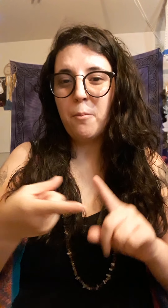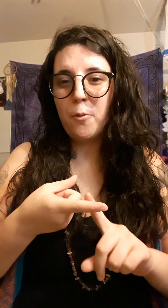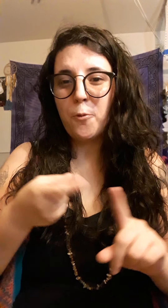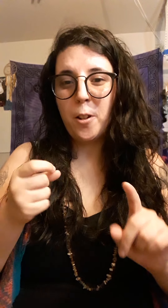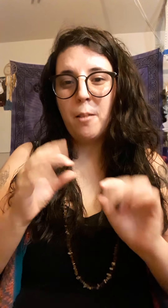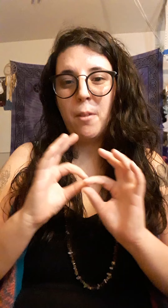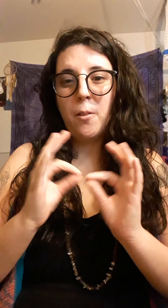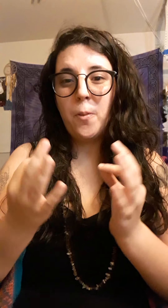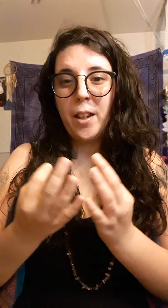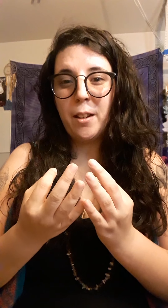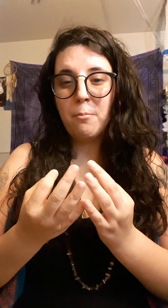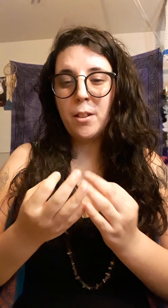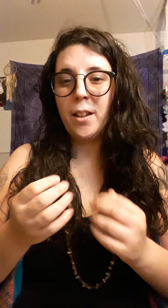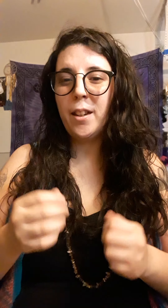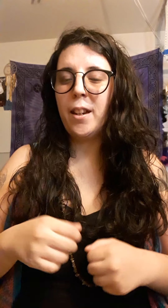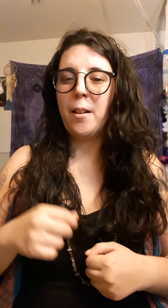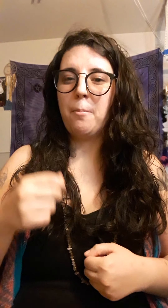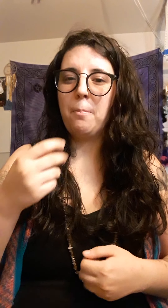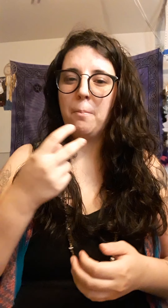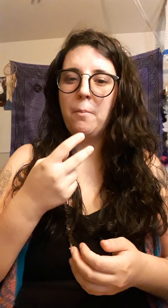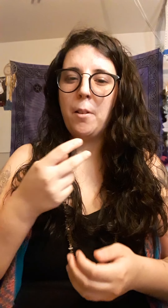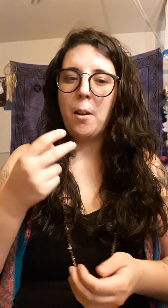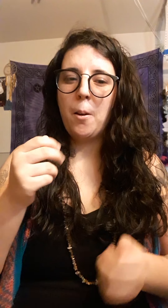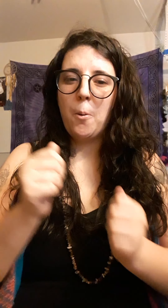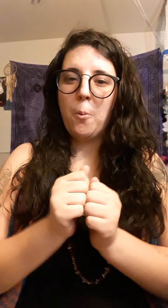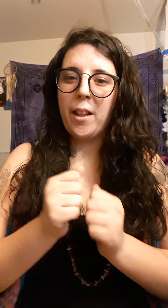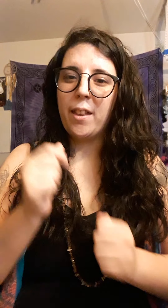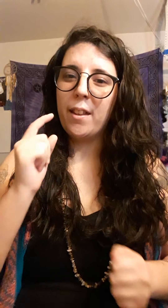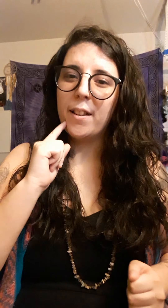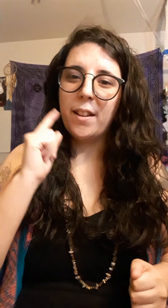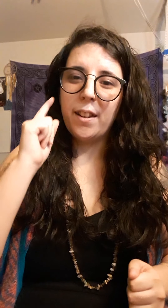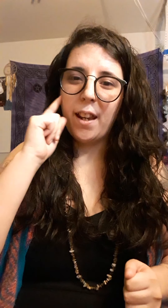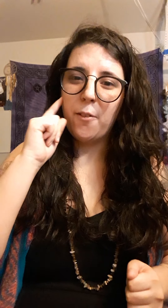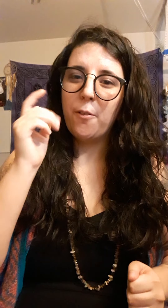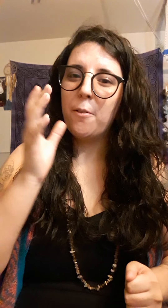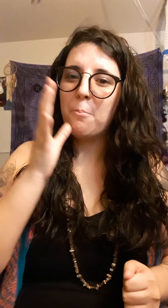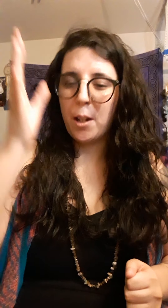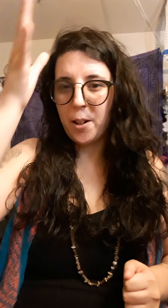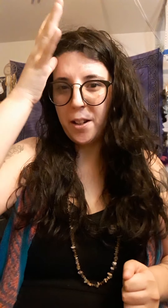from a family with deaf parents.